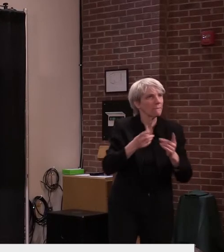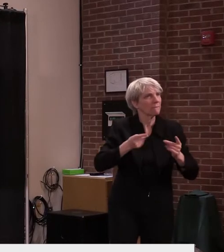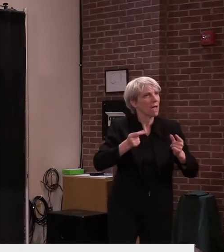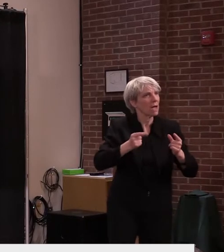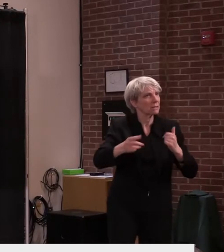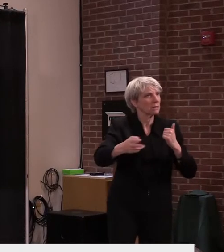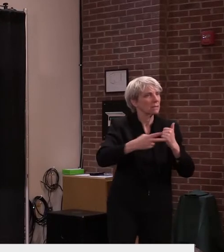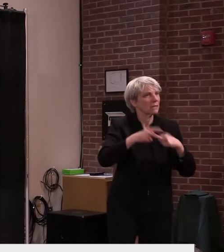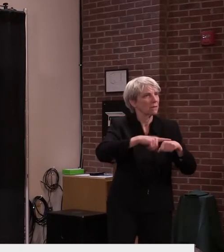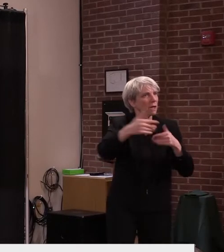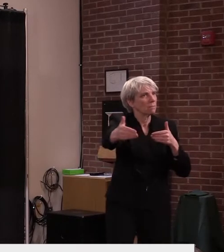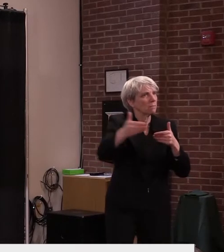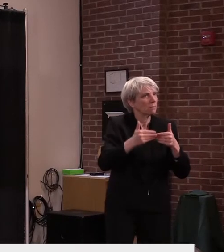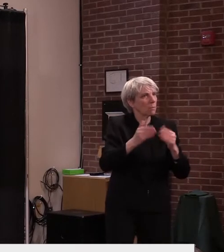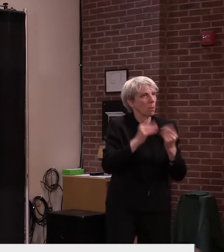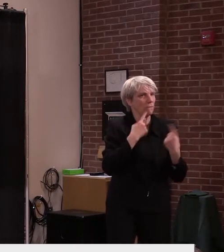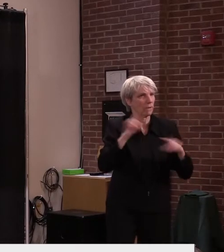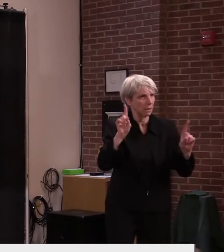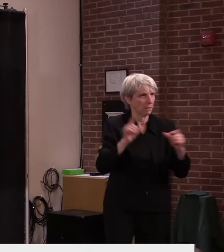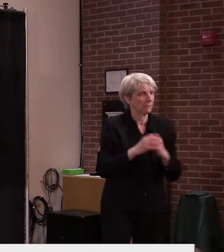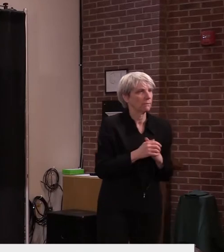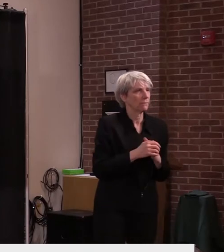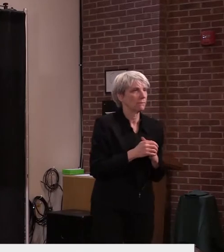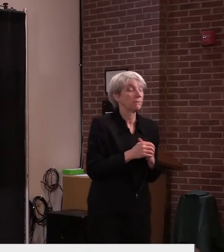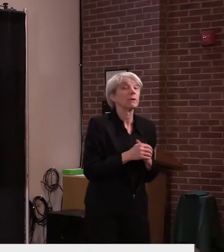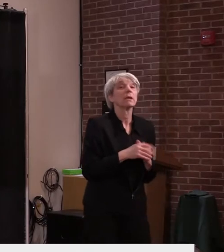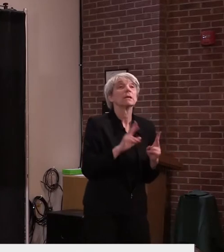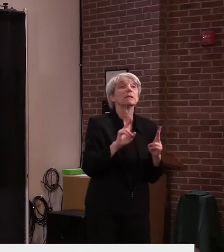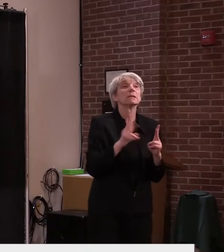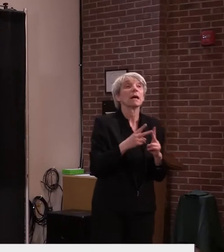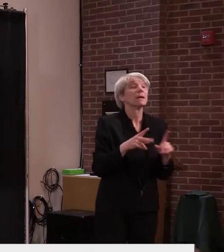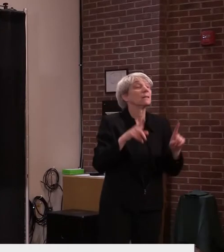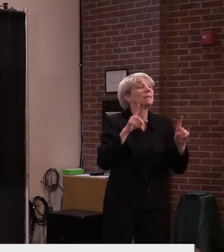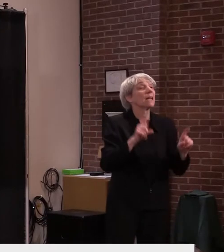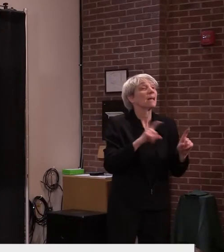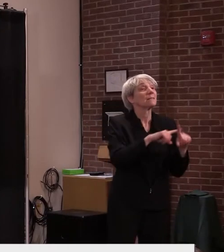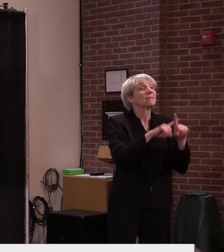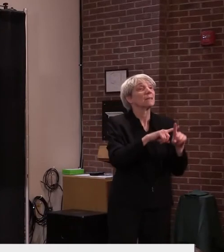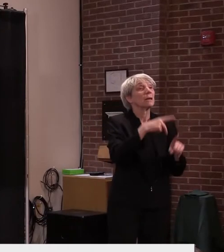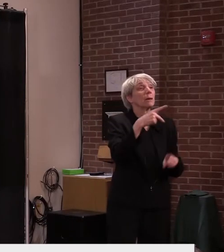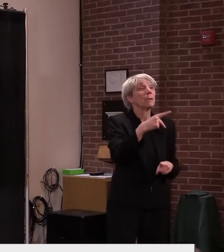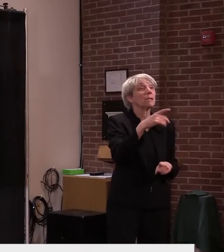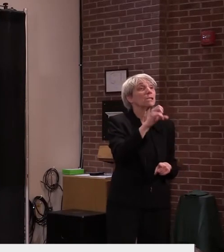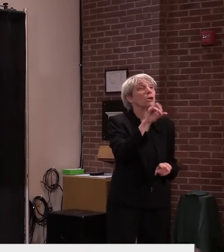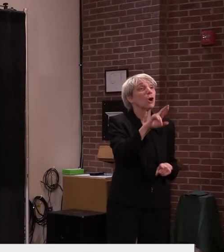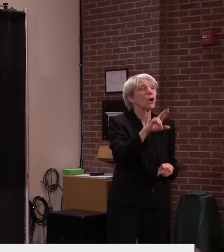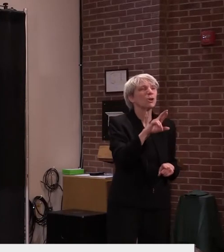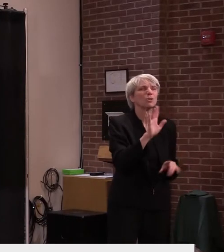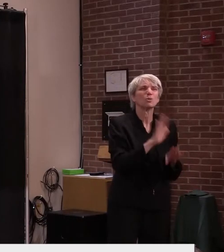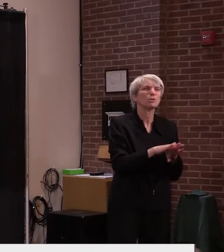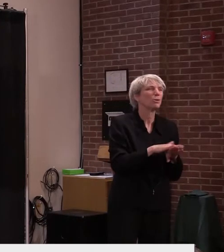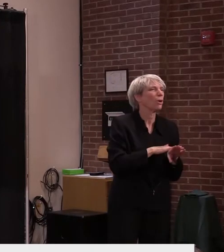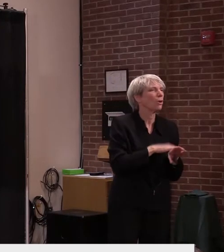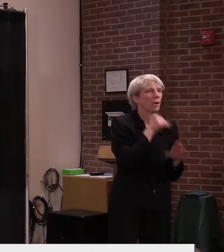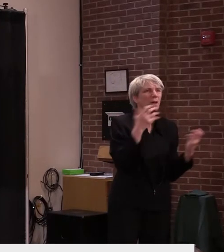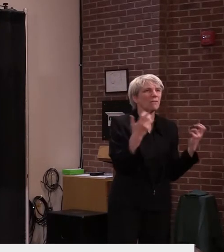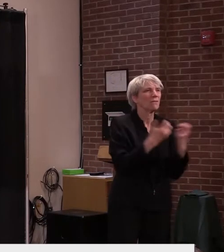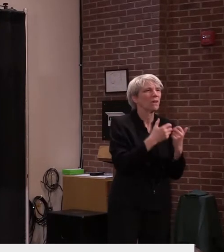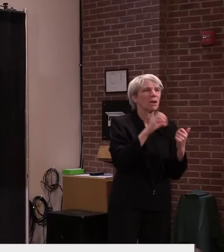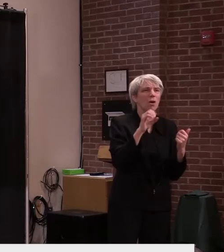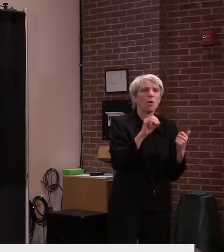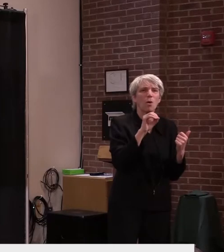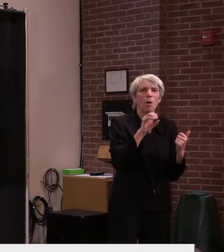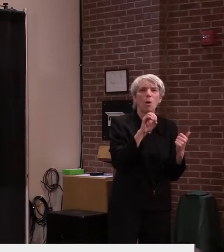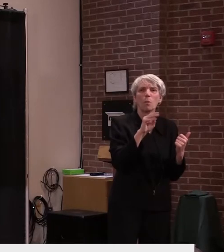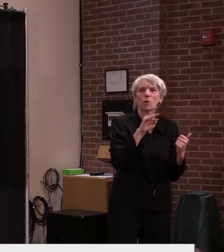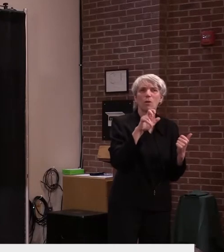are continuing the evolution to a more rapid testing system. PCR surveillance testing, while it may